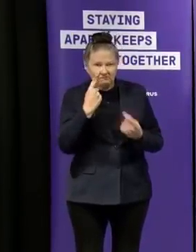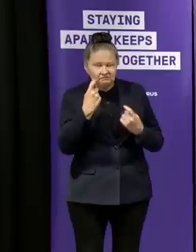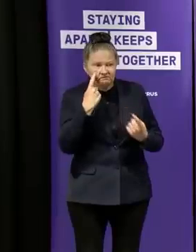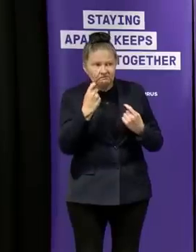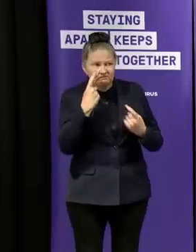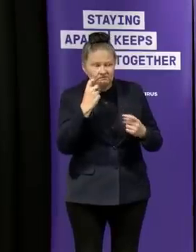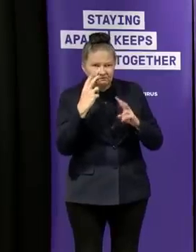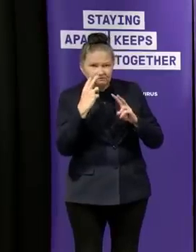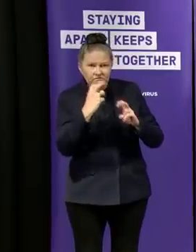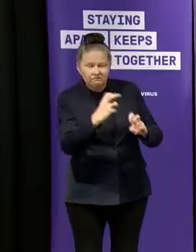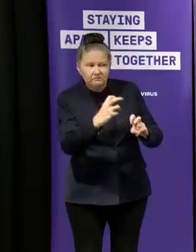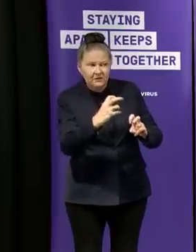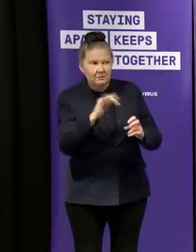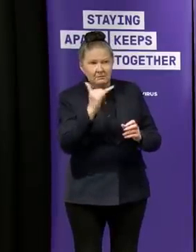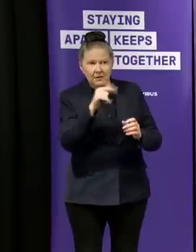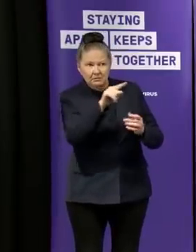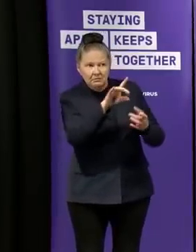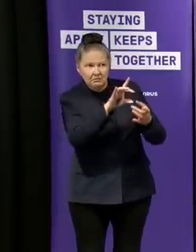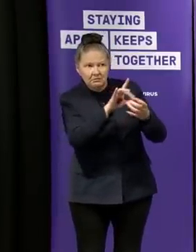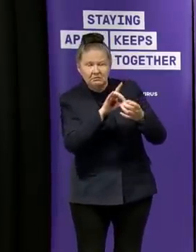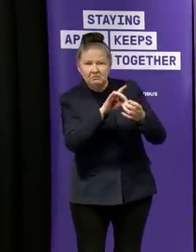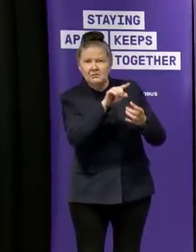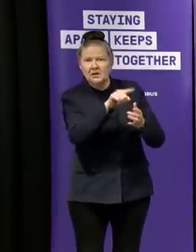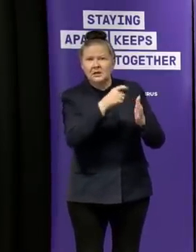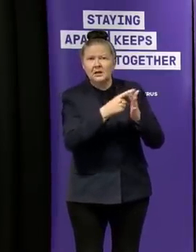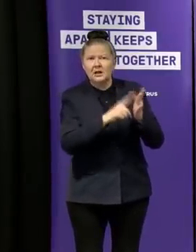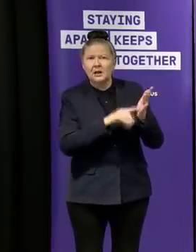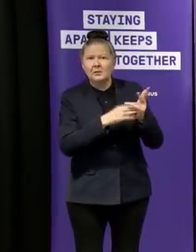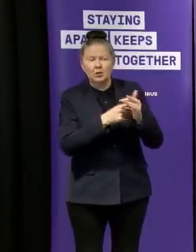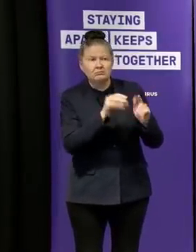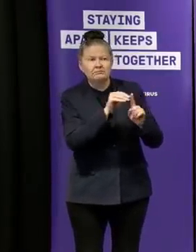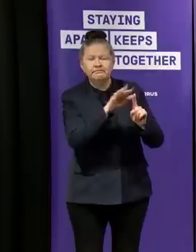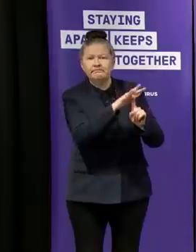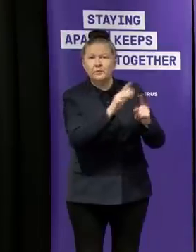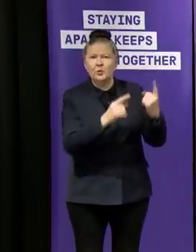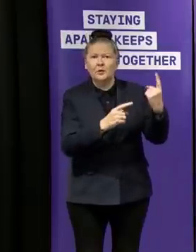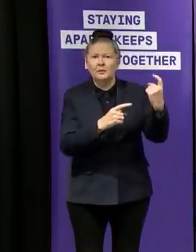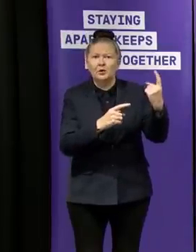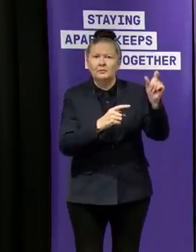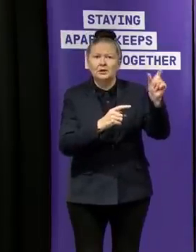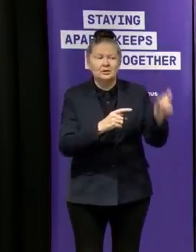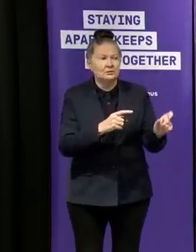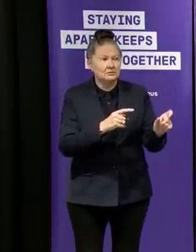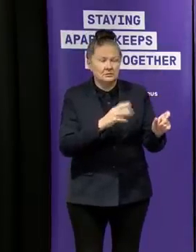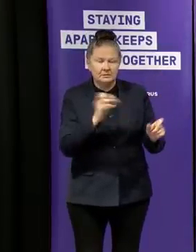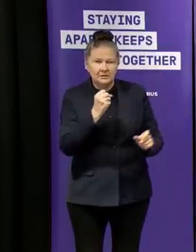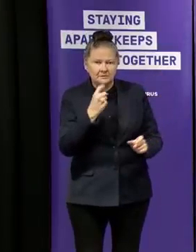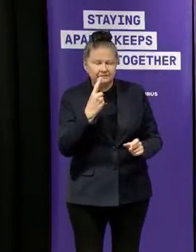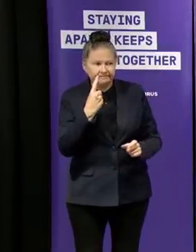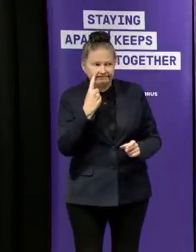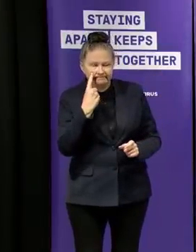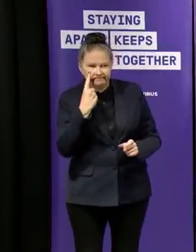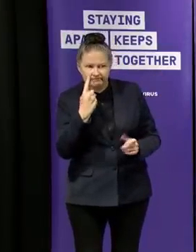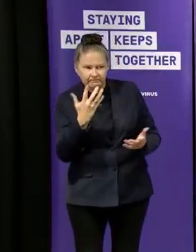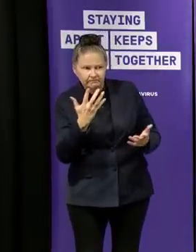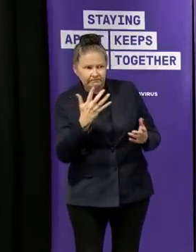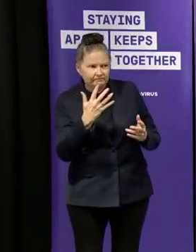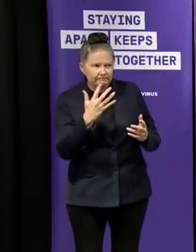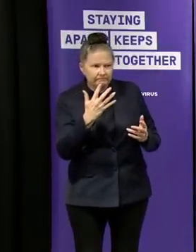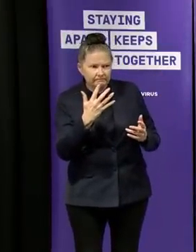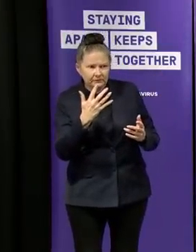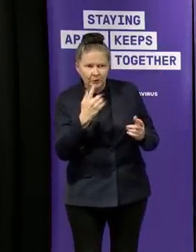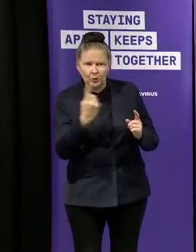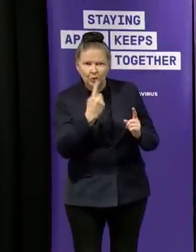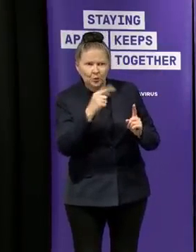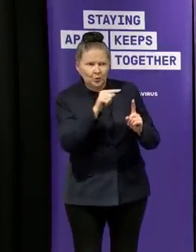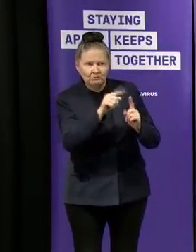there's a link in Kilmore. We'll need to look at whatever connections might be made with the known